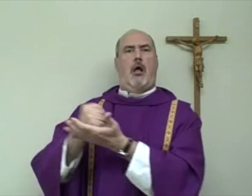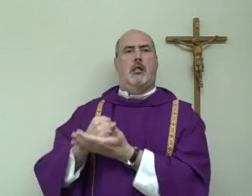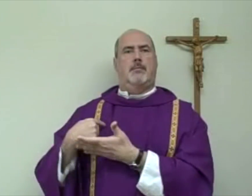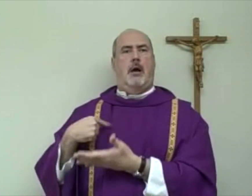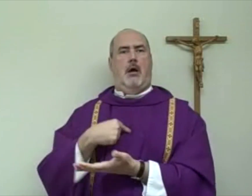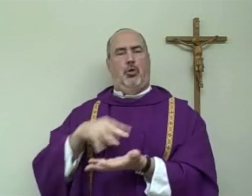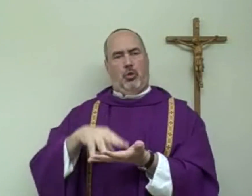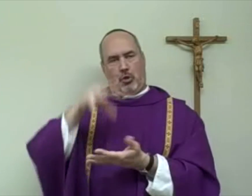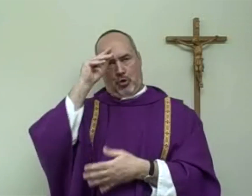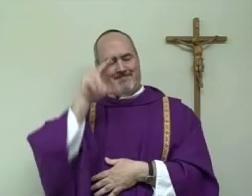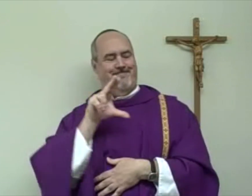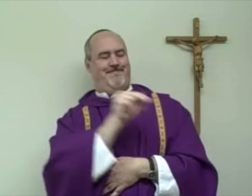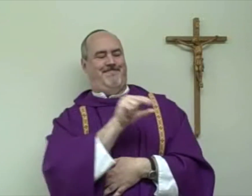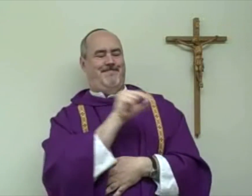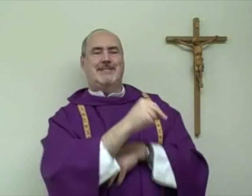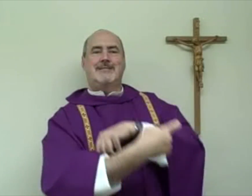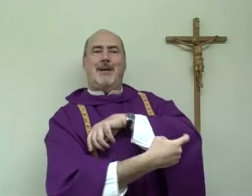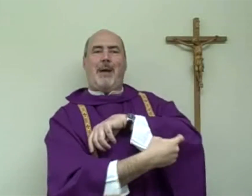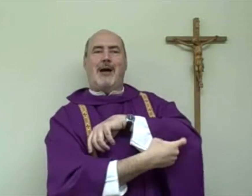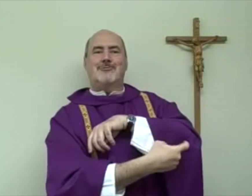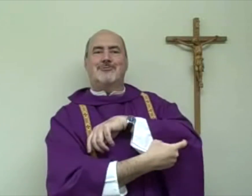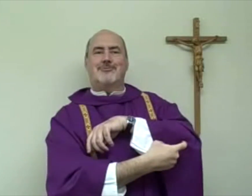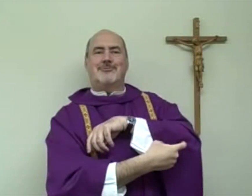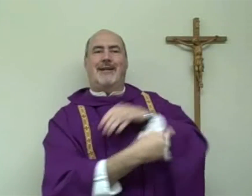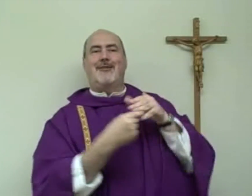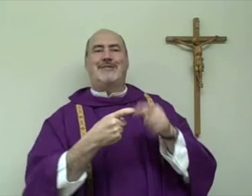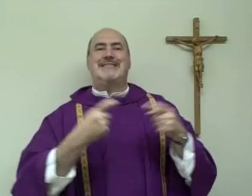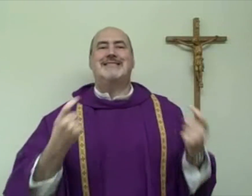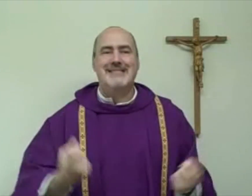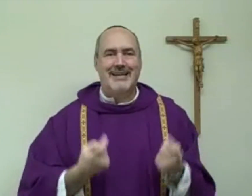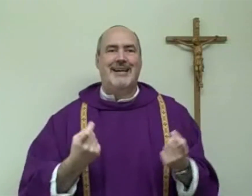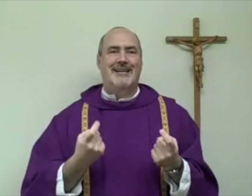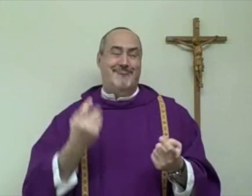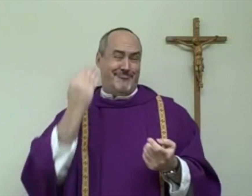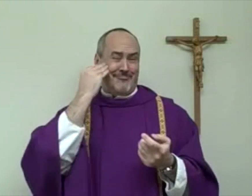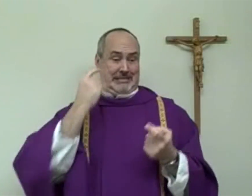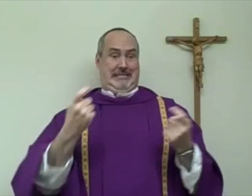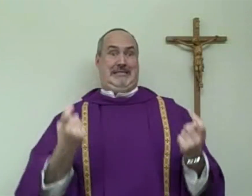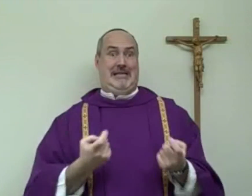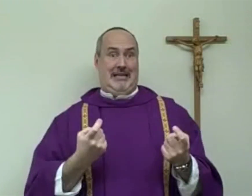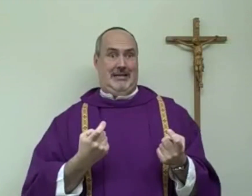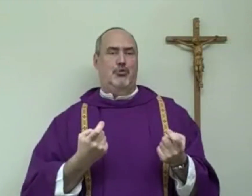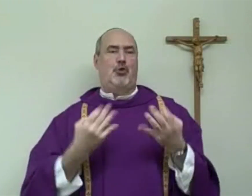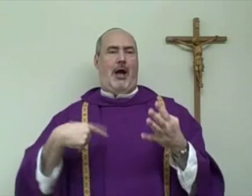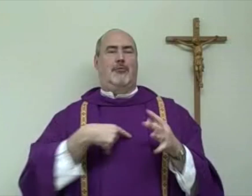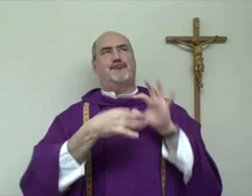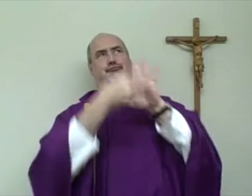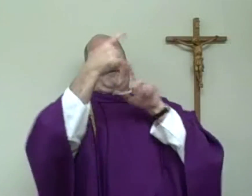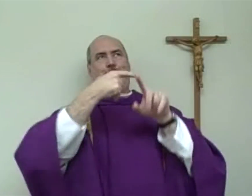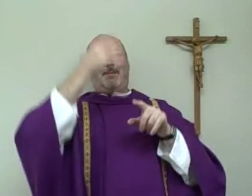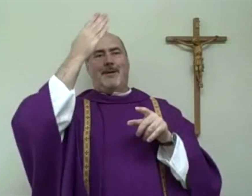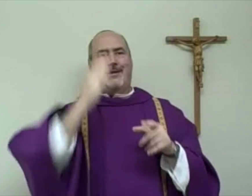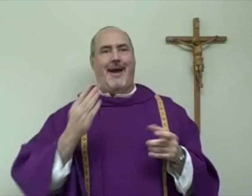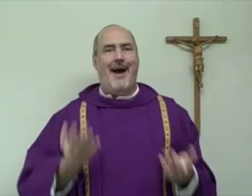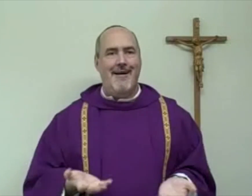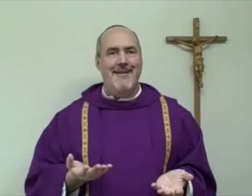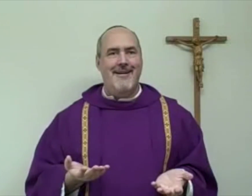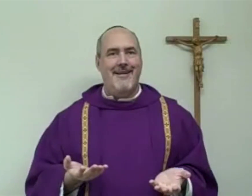resist temptation. We learn to say no by simply refusing to eat something during Lent. It helps us